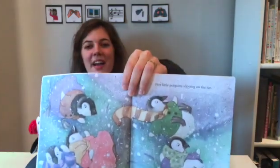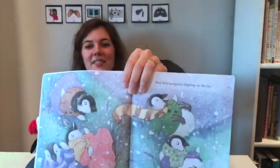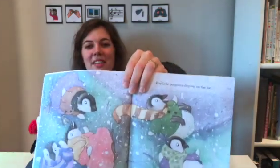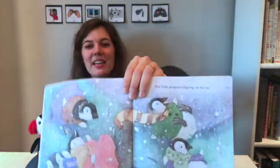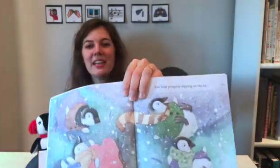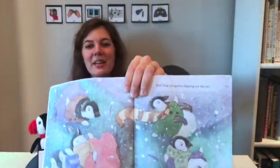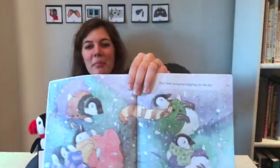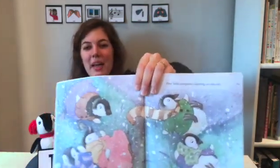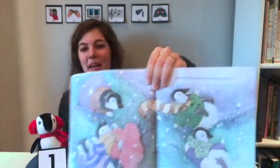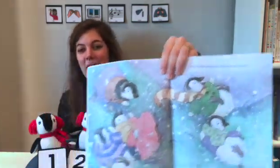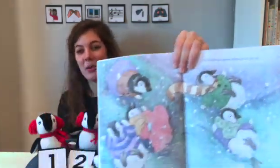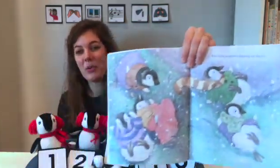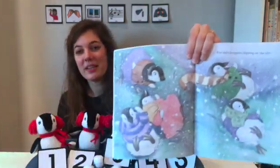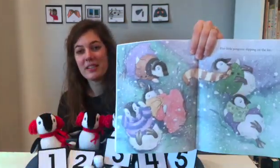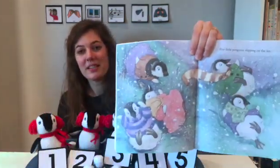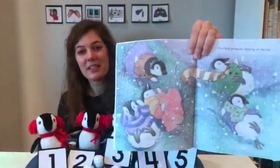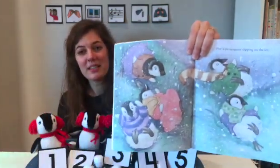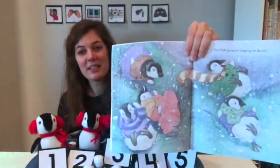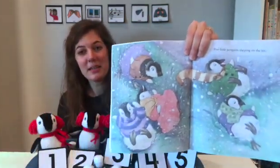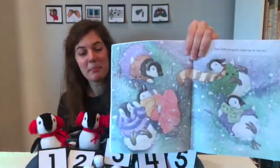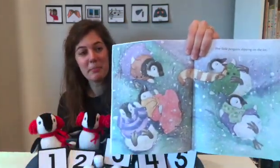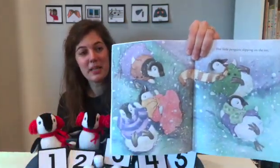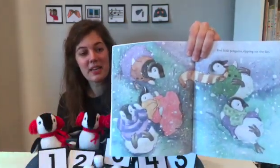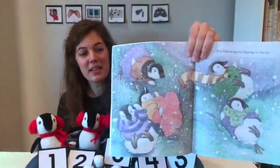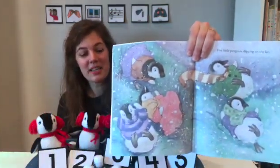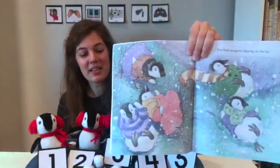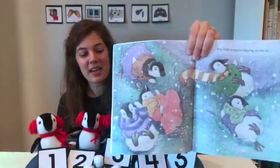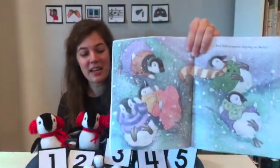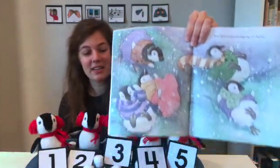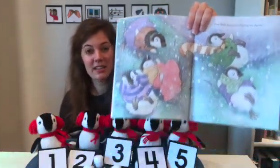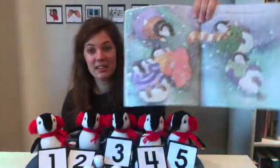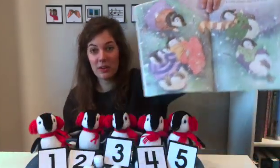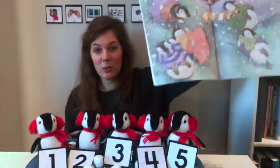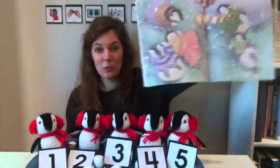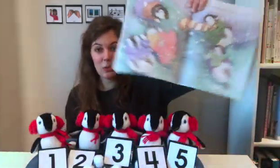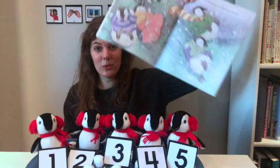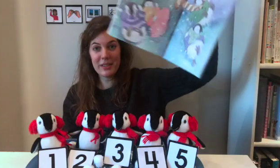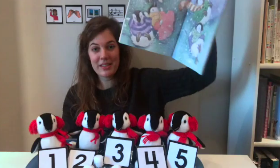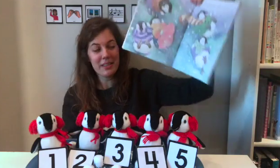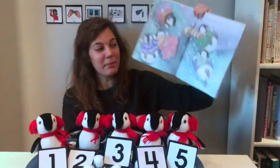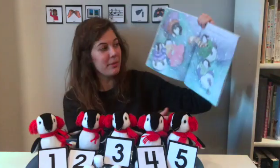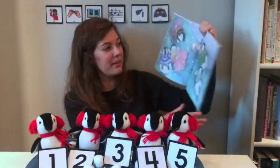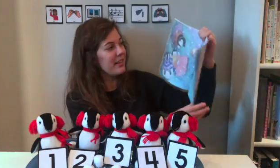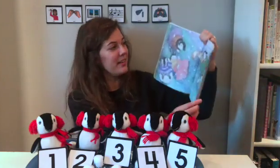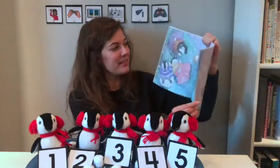Five little penguins slipping on the ice. Ooh, it's slippery.